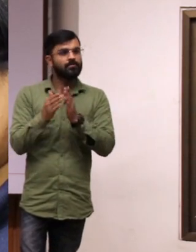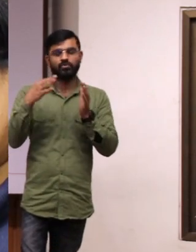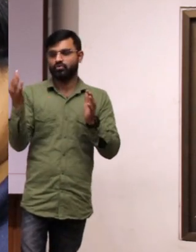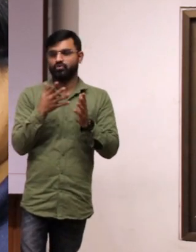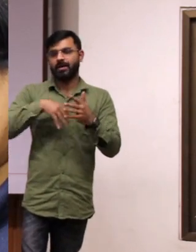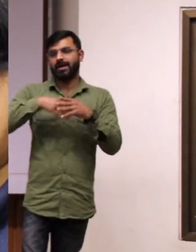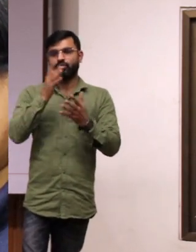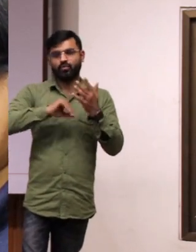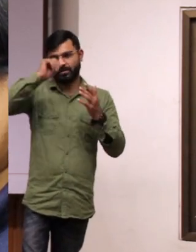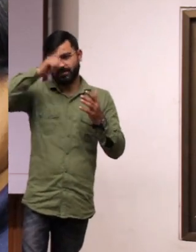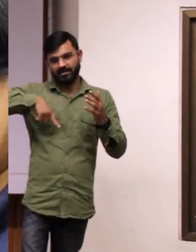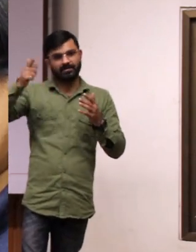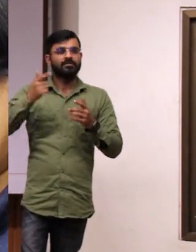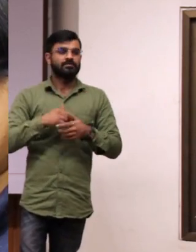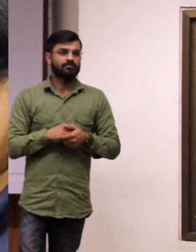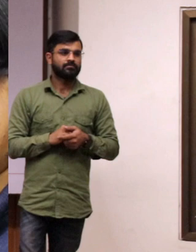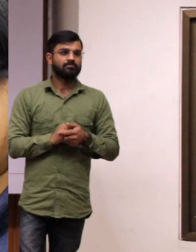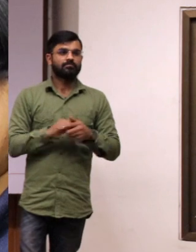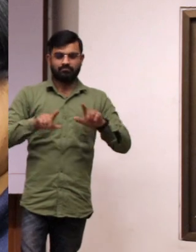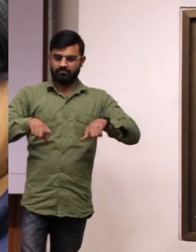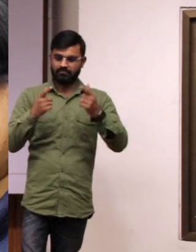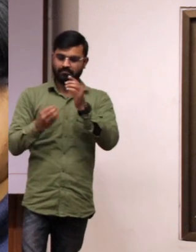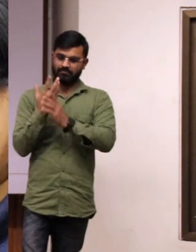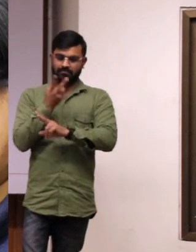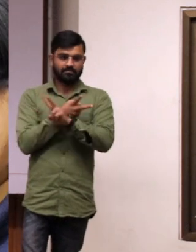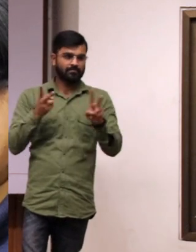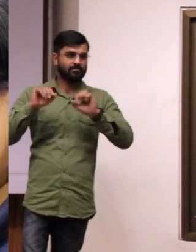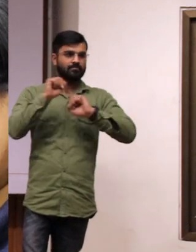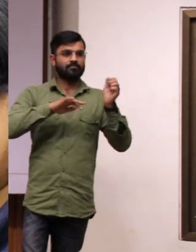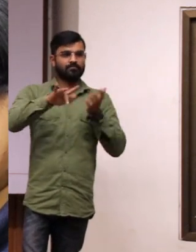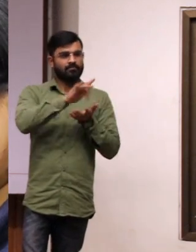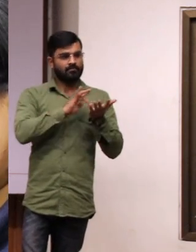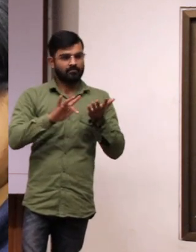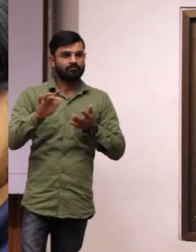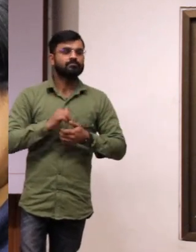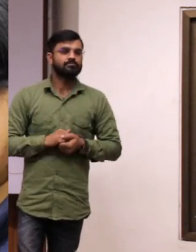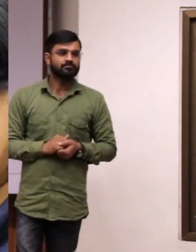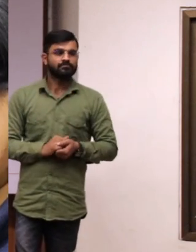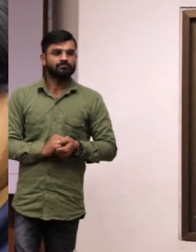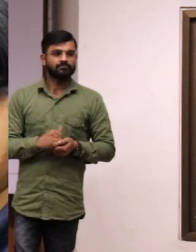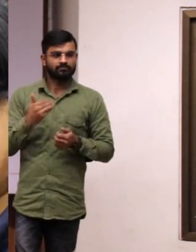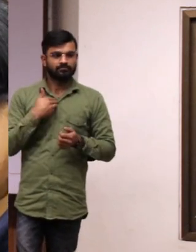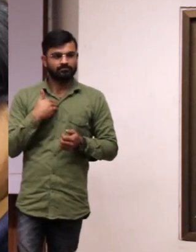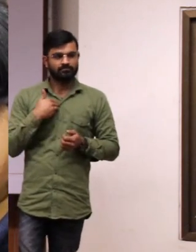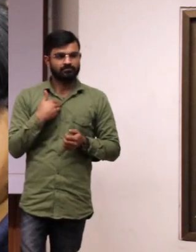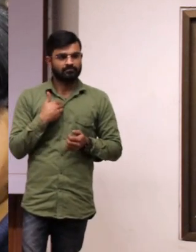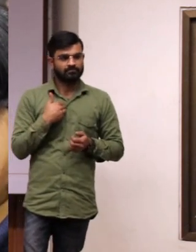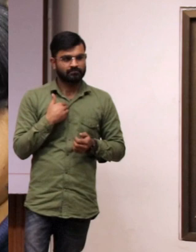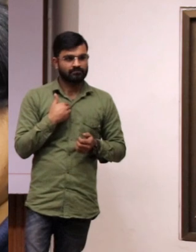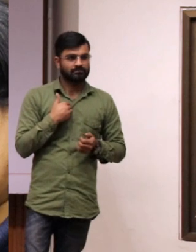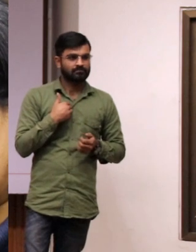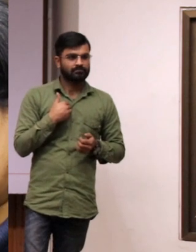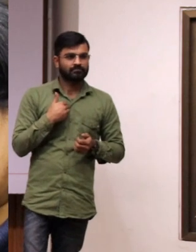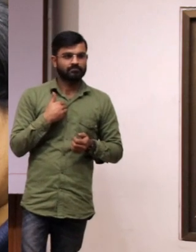species outside from India and now they all are planted in their spaces. So let's say I have